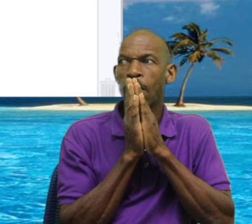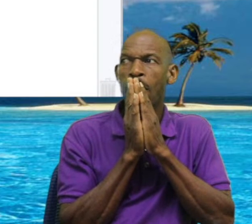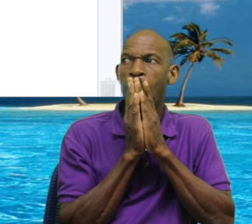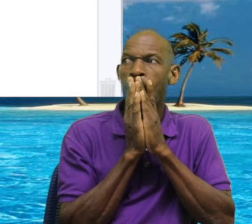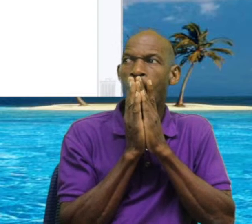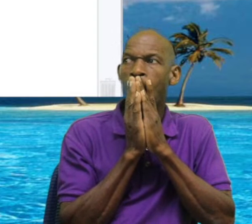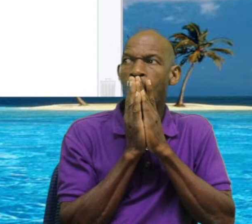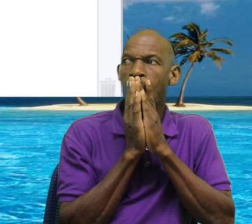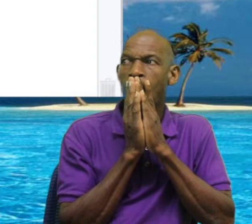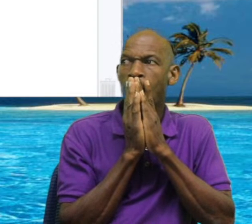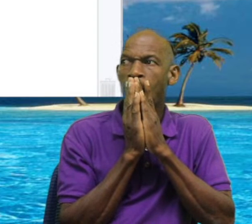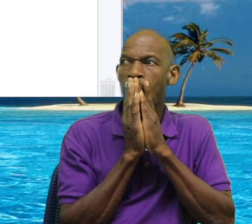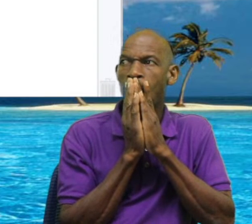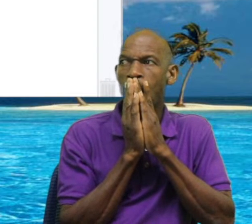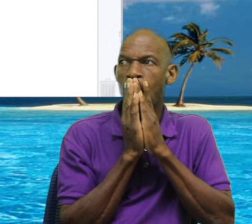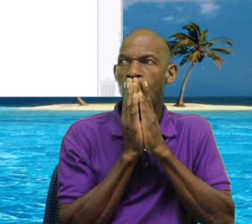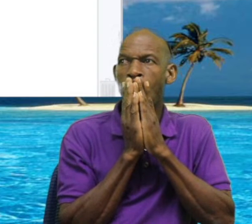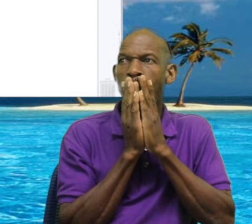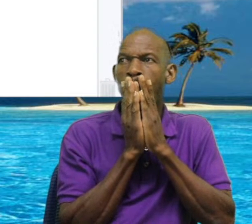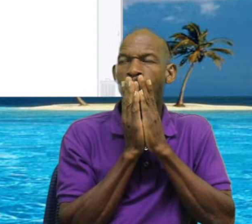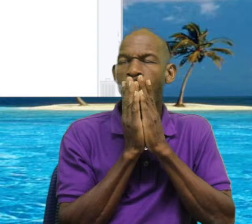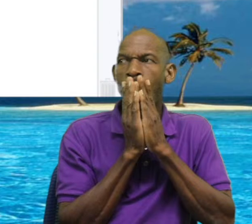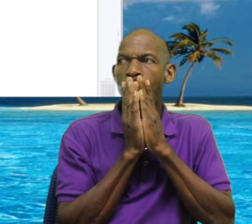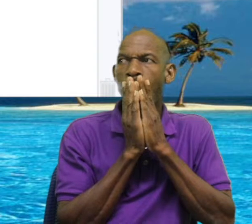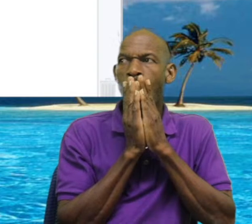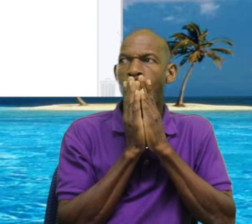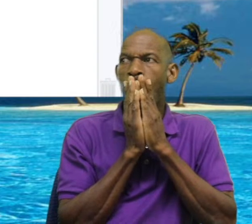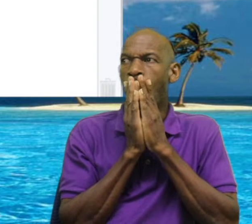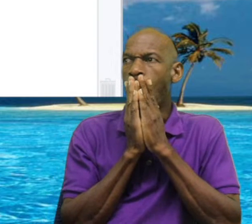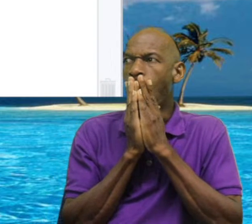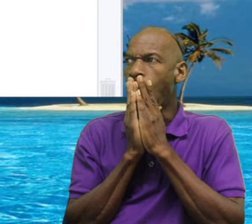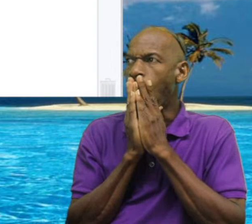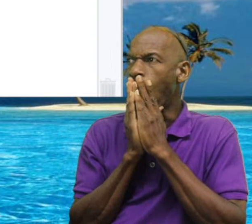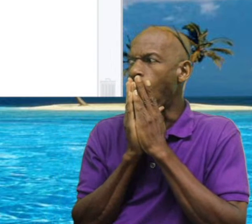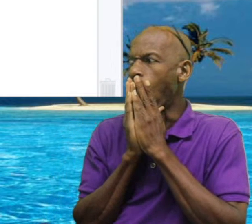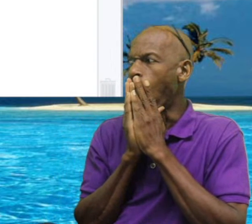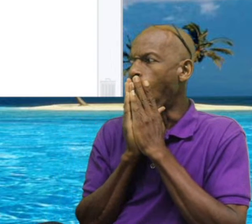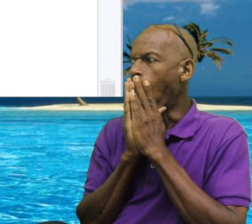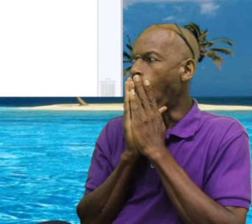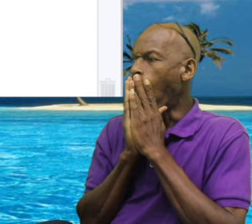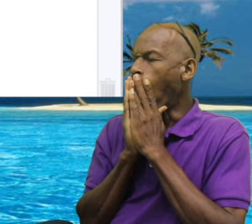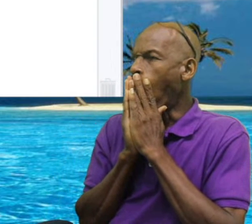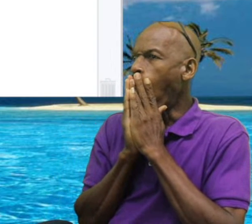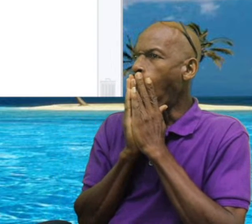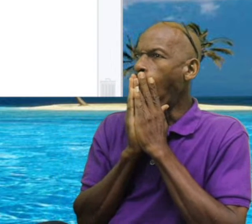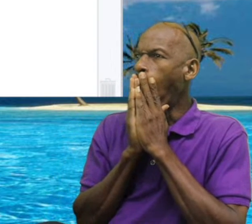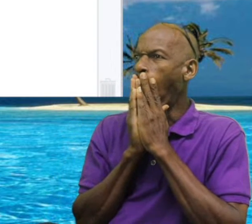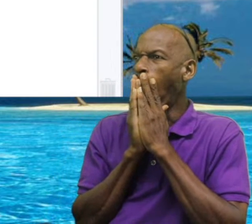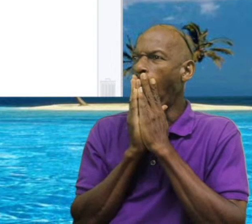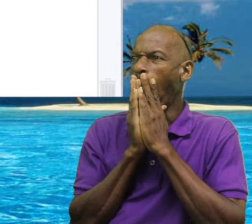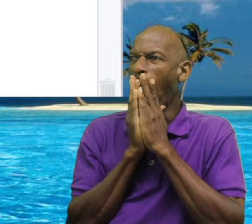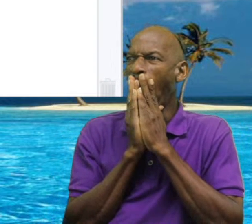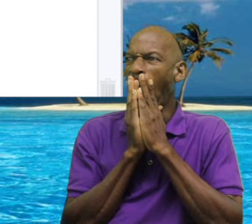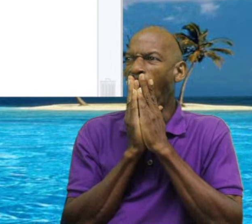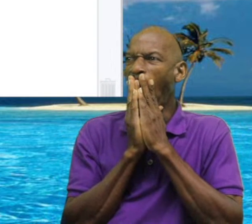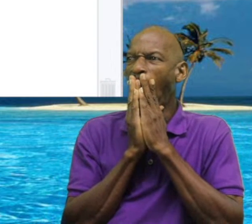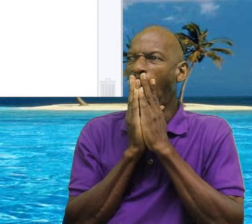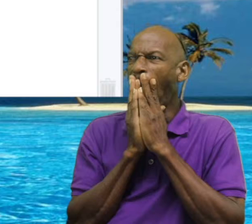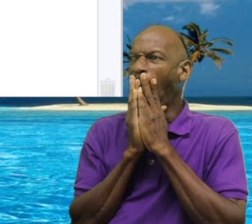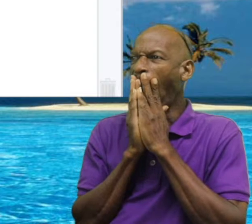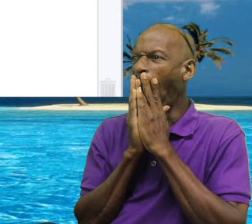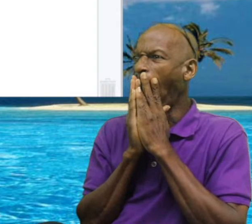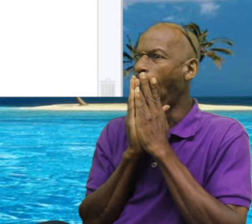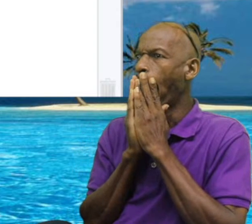You can go and get all the videos things that we're learning. So the website is deaf,